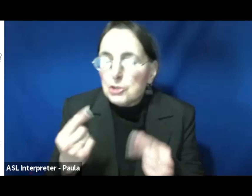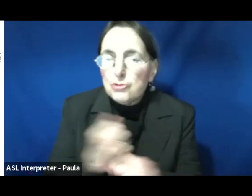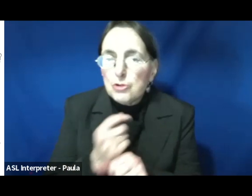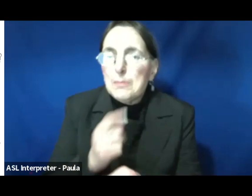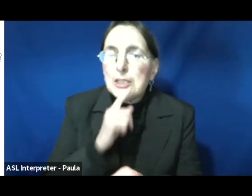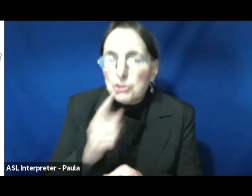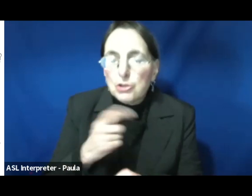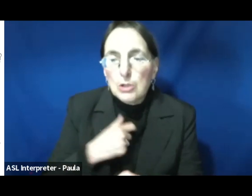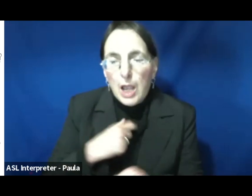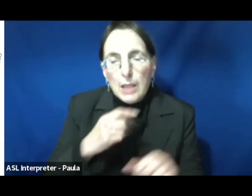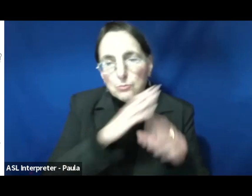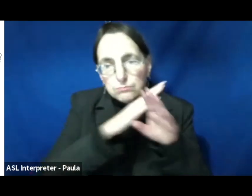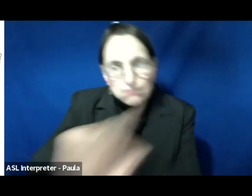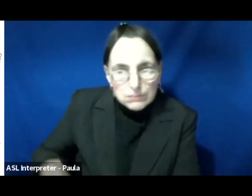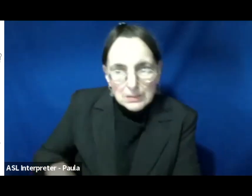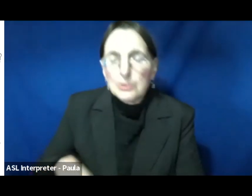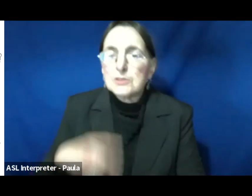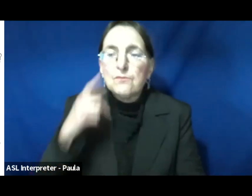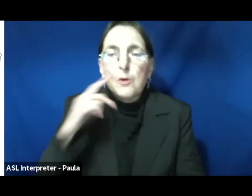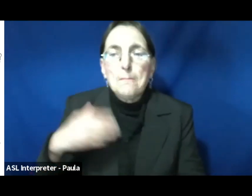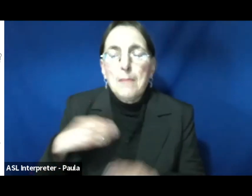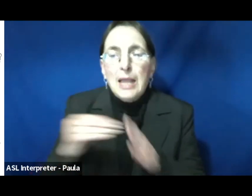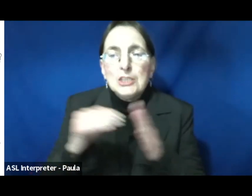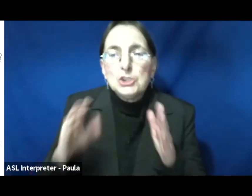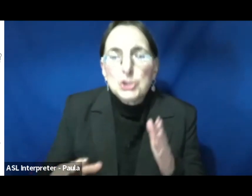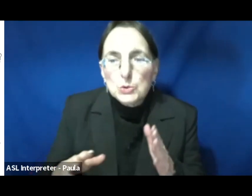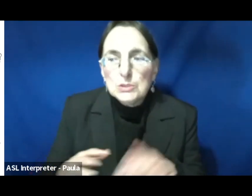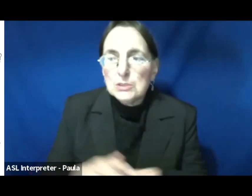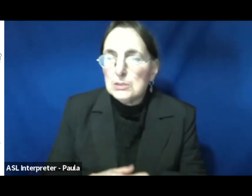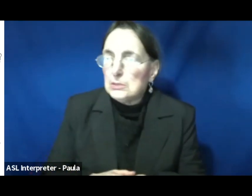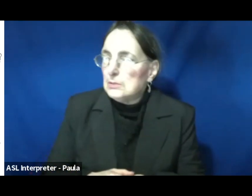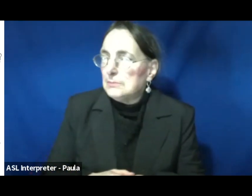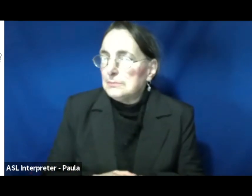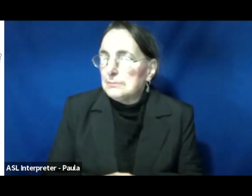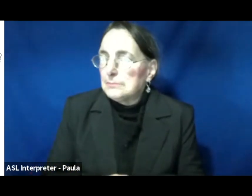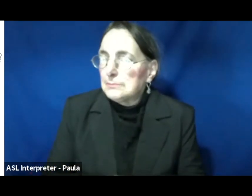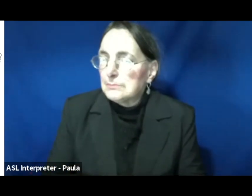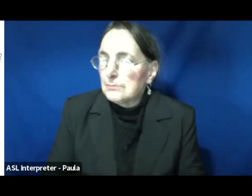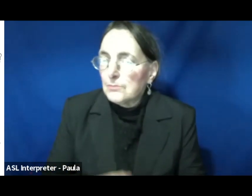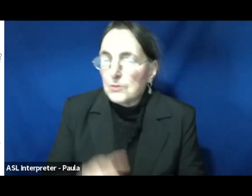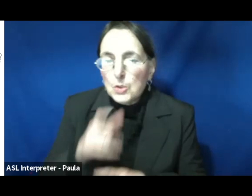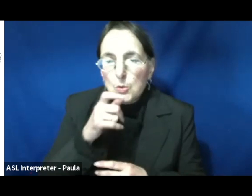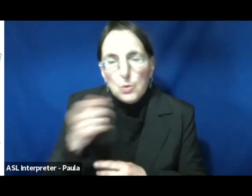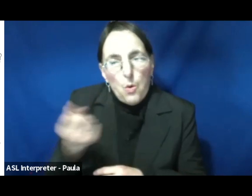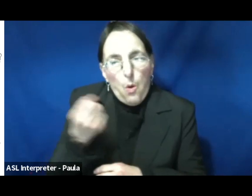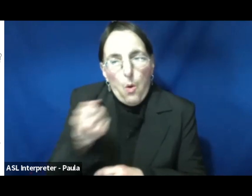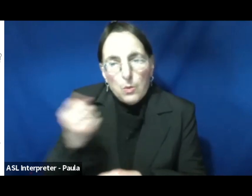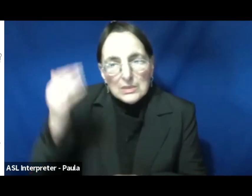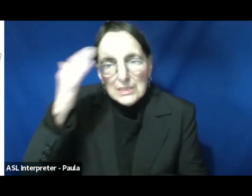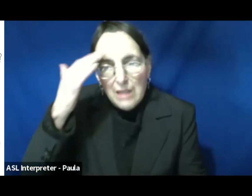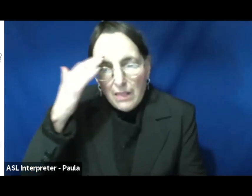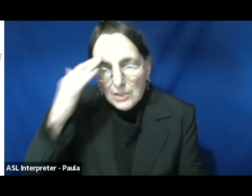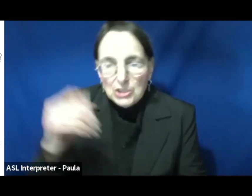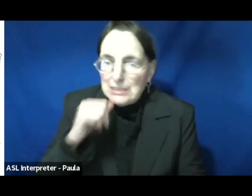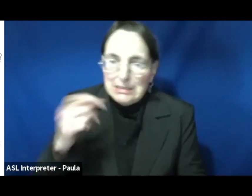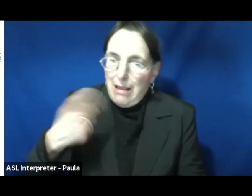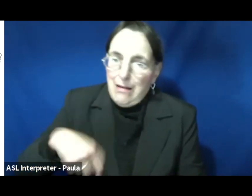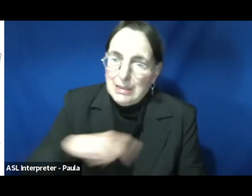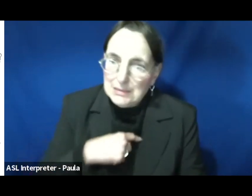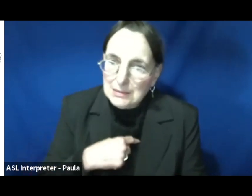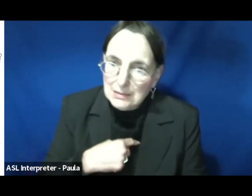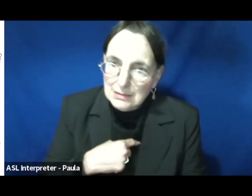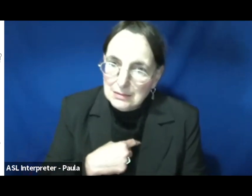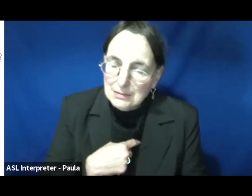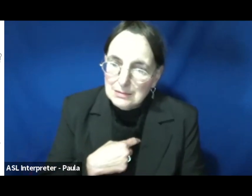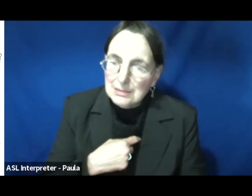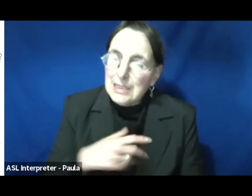my students, right? Who has the knowledge for hemp cultivation? It's not you and I. It's the folks who are not in these classrooms, not on this campus. It's the indigenous